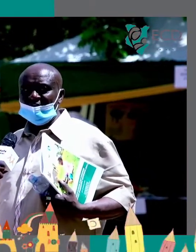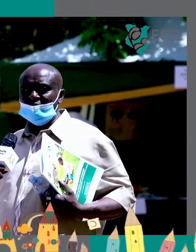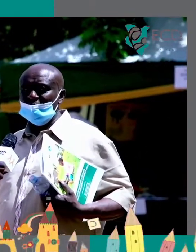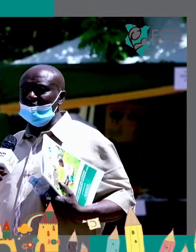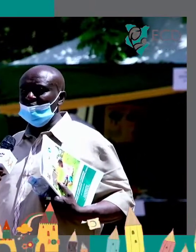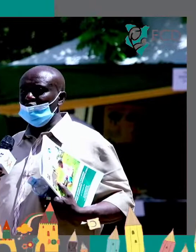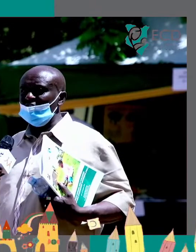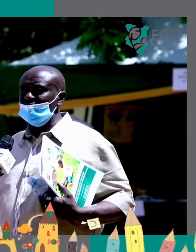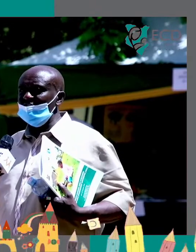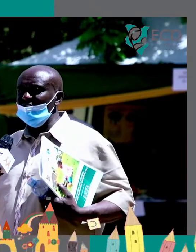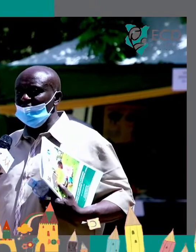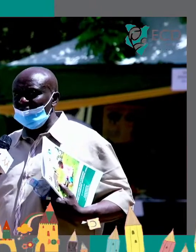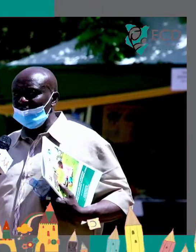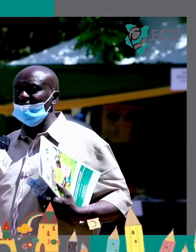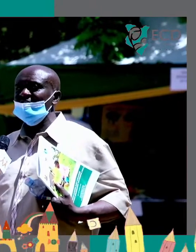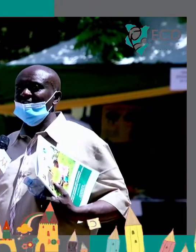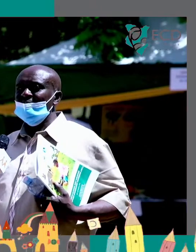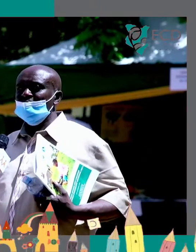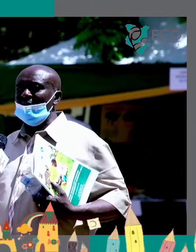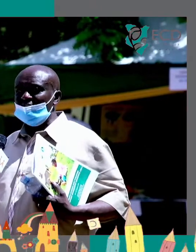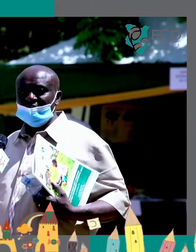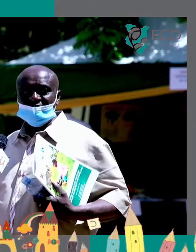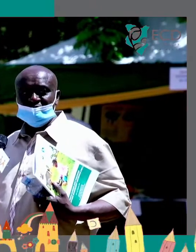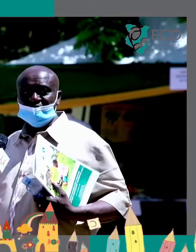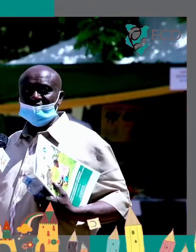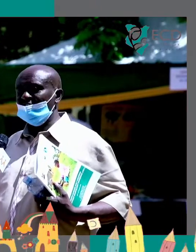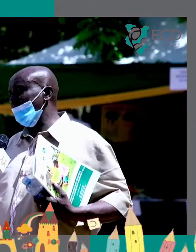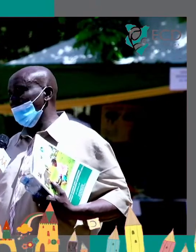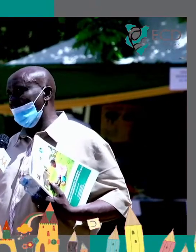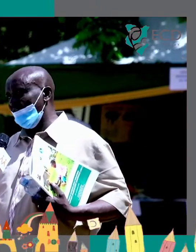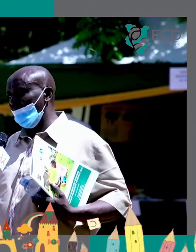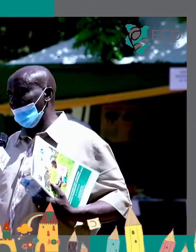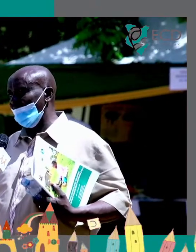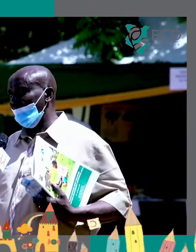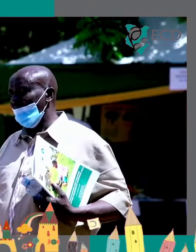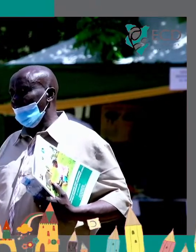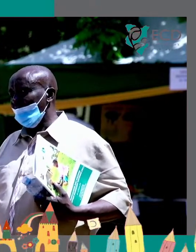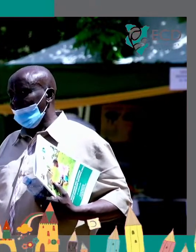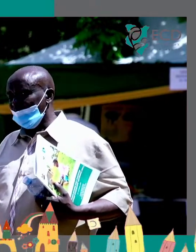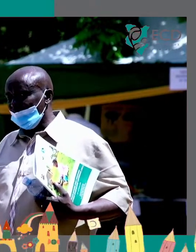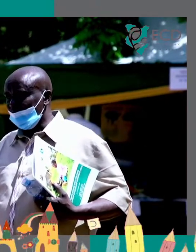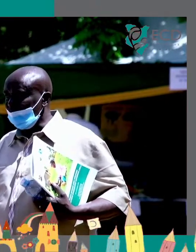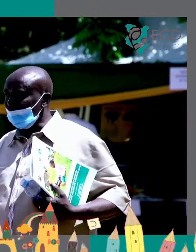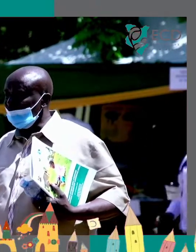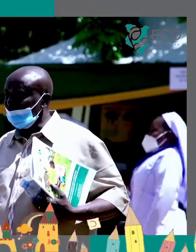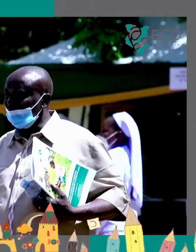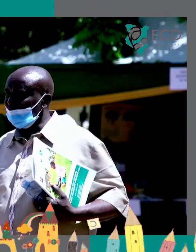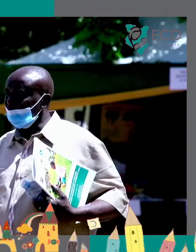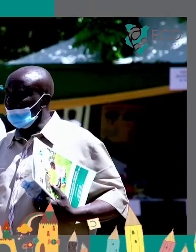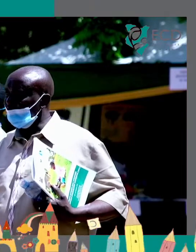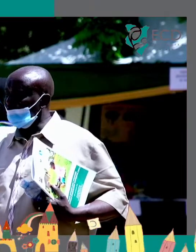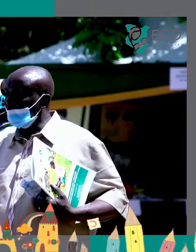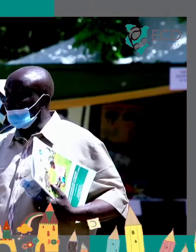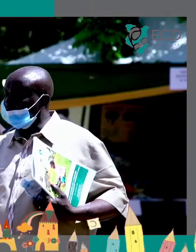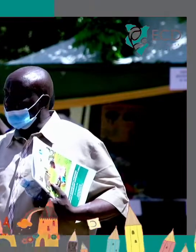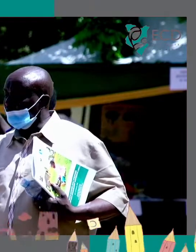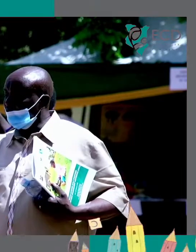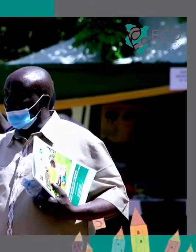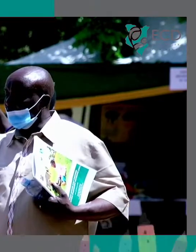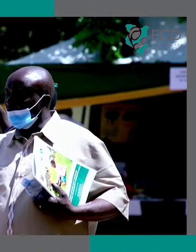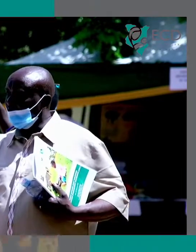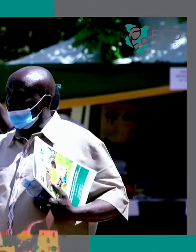I'm very sure they'll be able to transmit this knowledge back to the institutions as they go back home. And maybe what is your